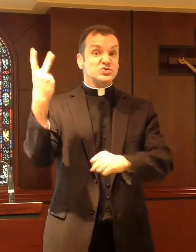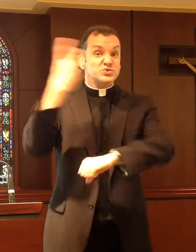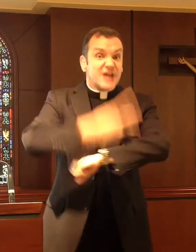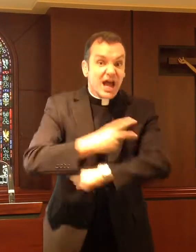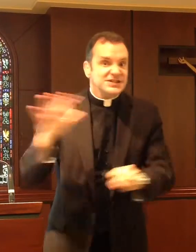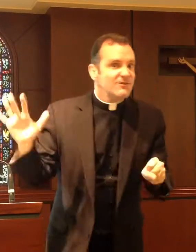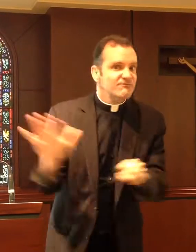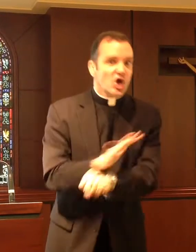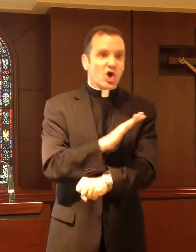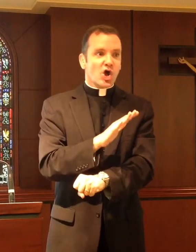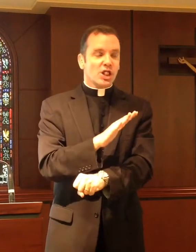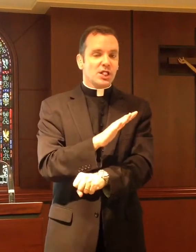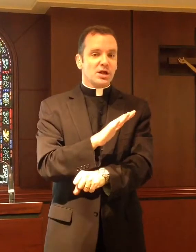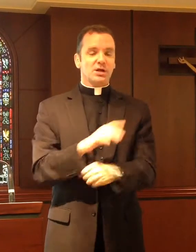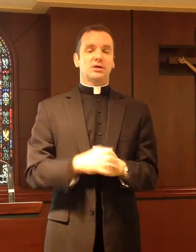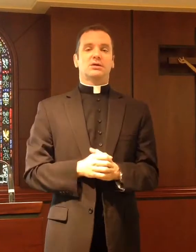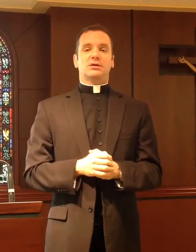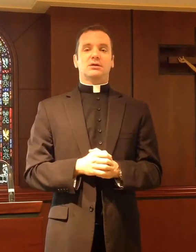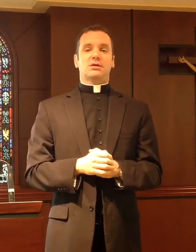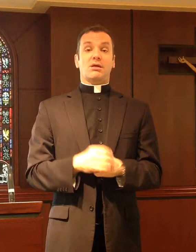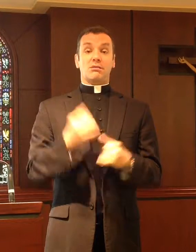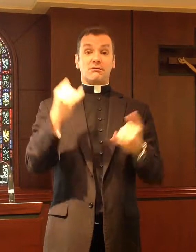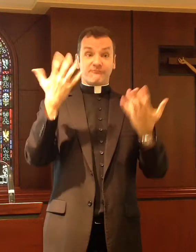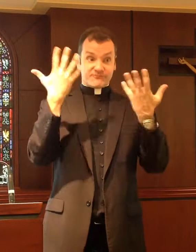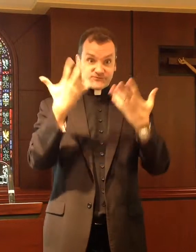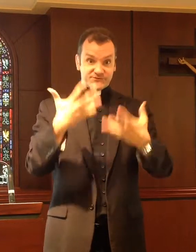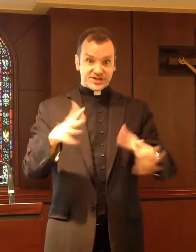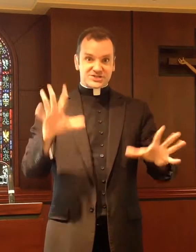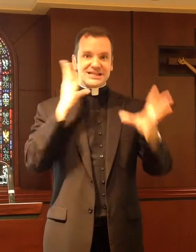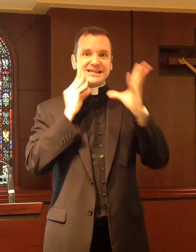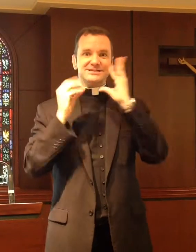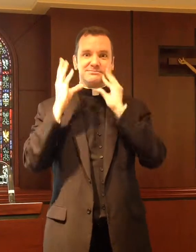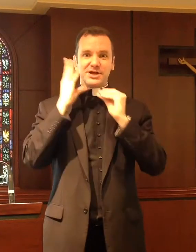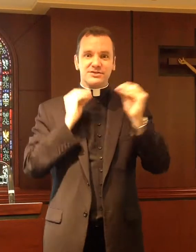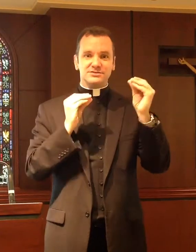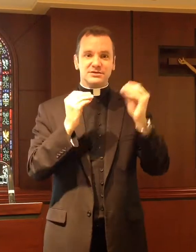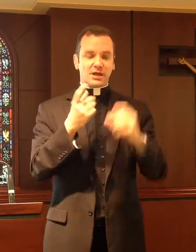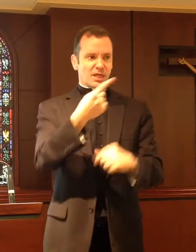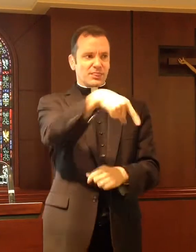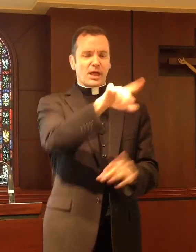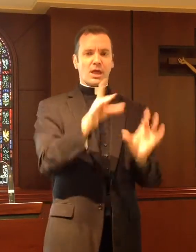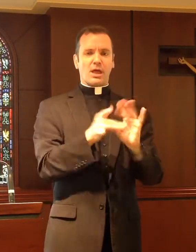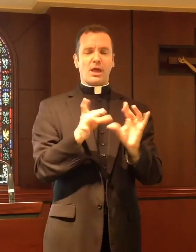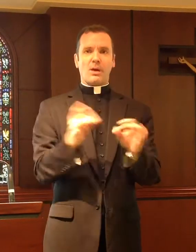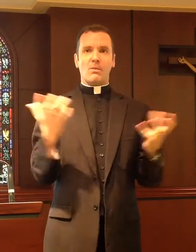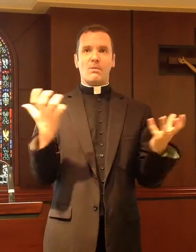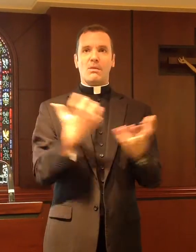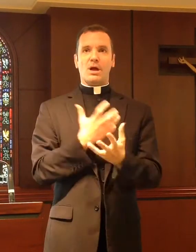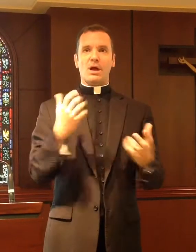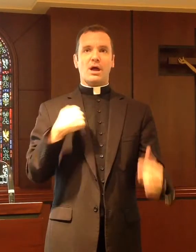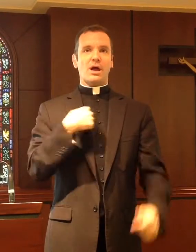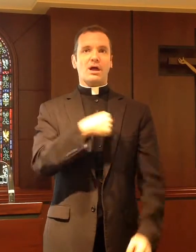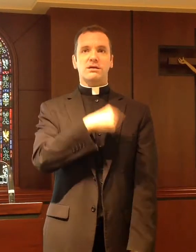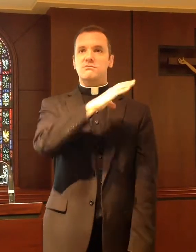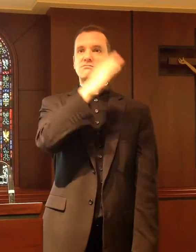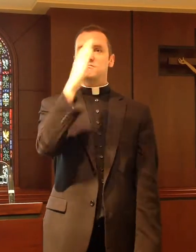So for 2 full days, seminarians had an opportunity to live as if they had a disability. After that